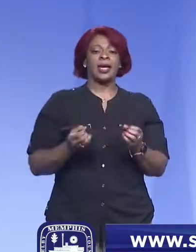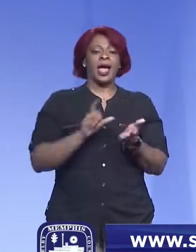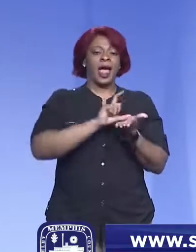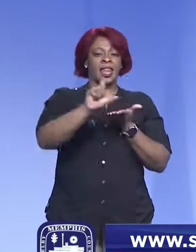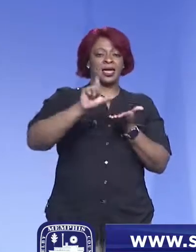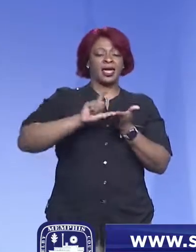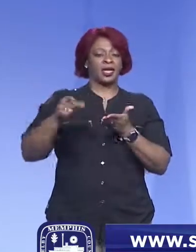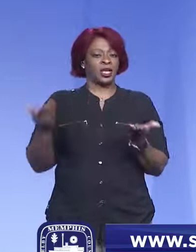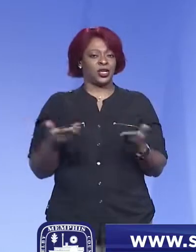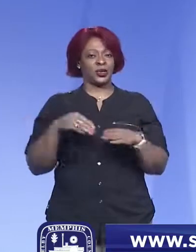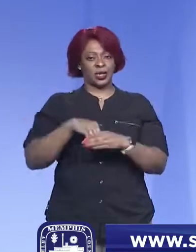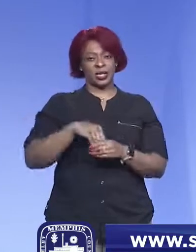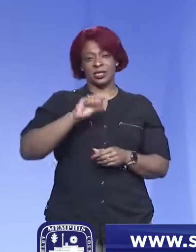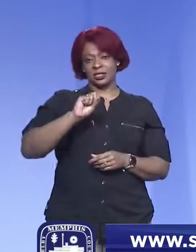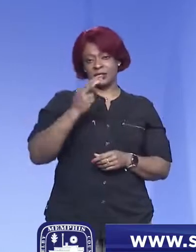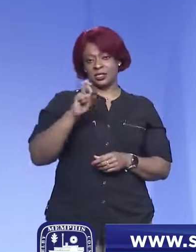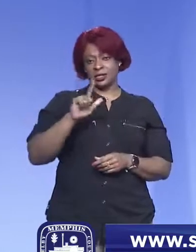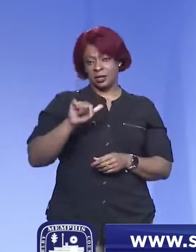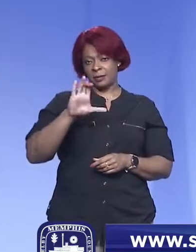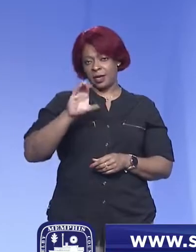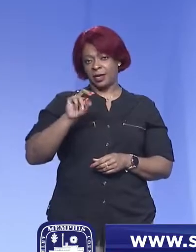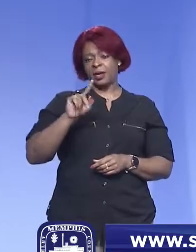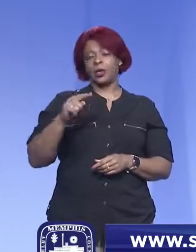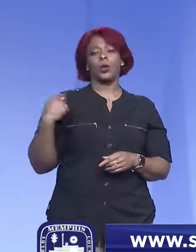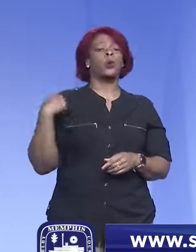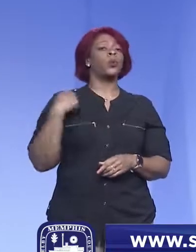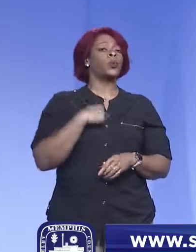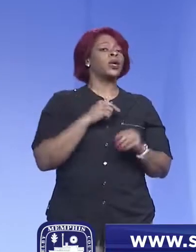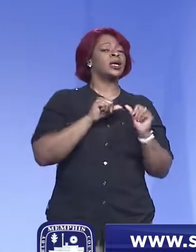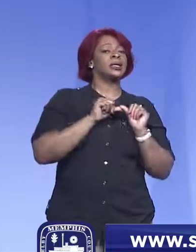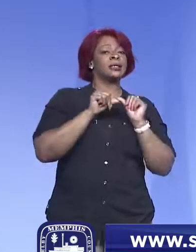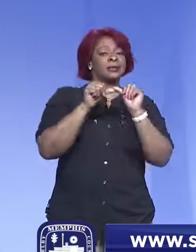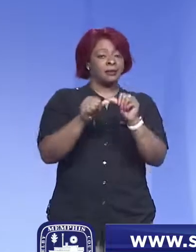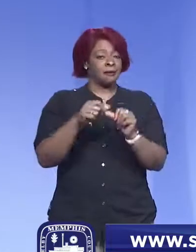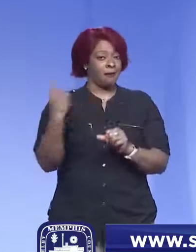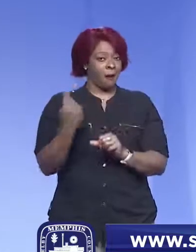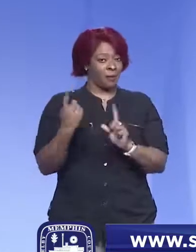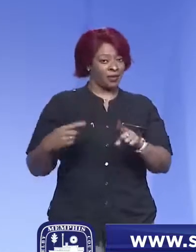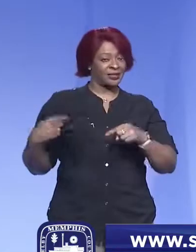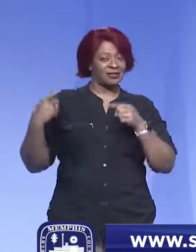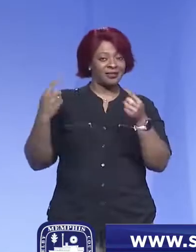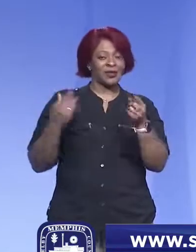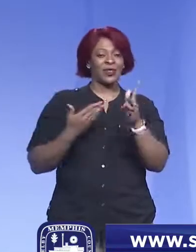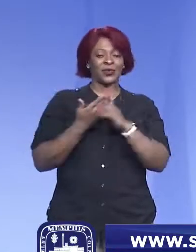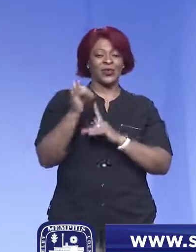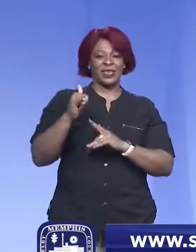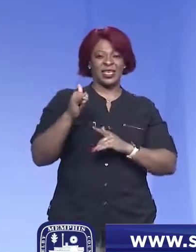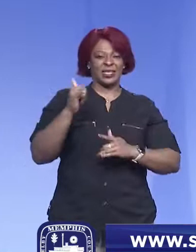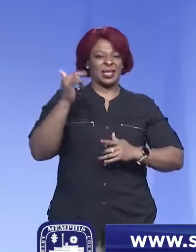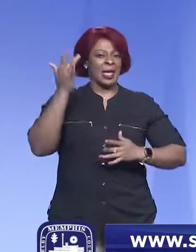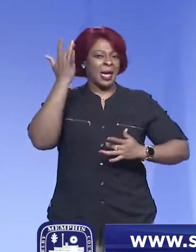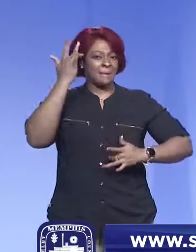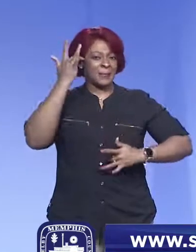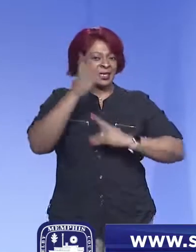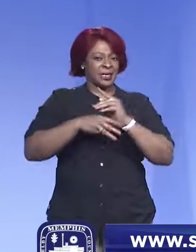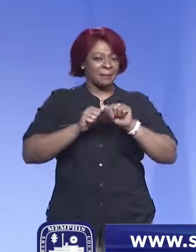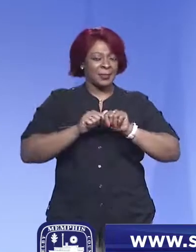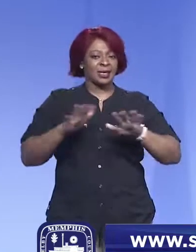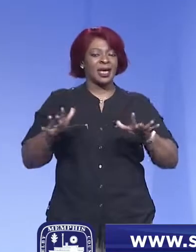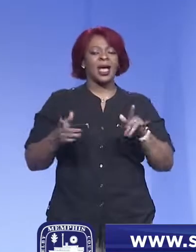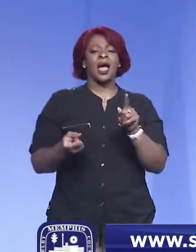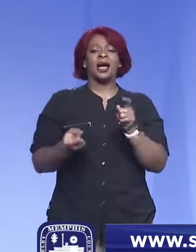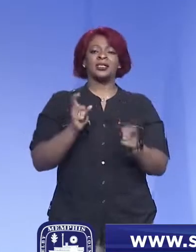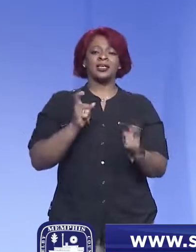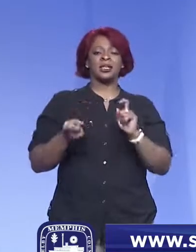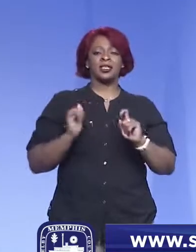to Shelby County. But we are continuing, as we have always done throughout this epidemic, adjusting